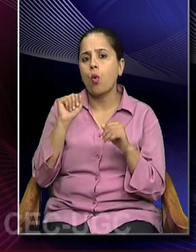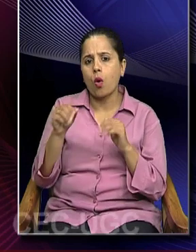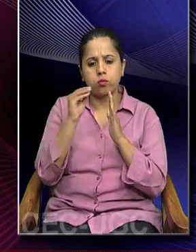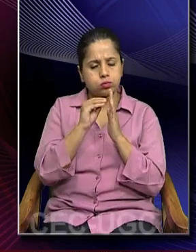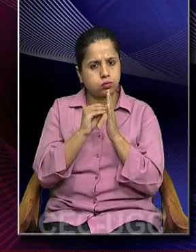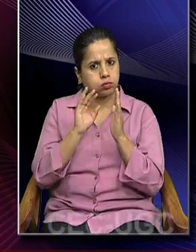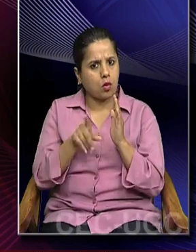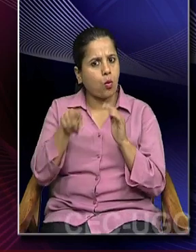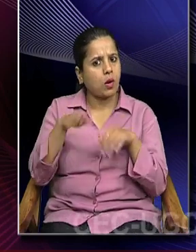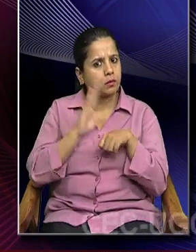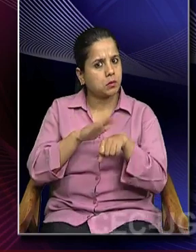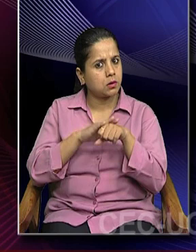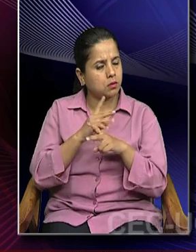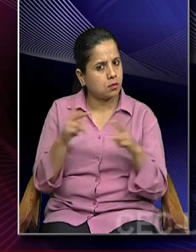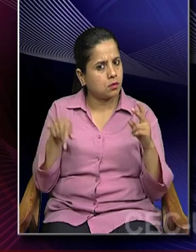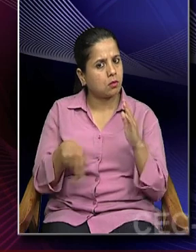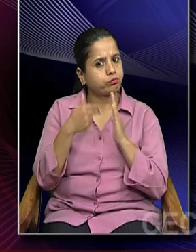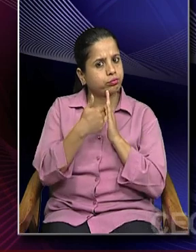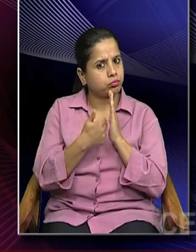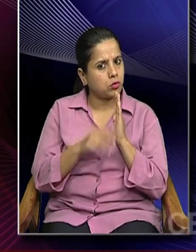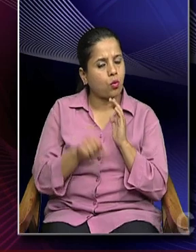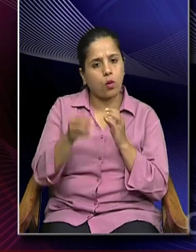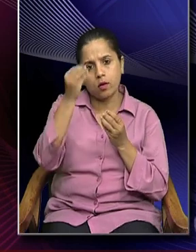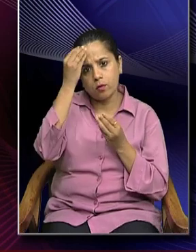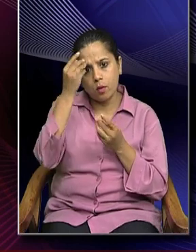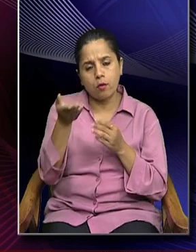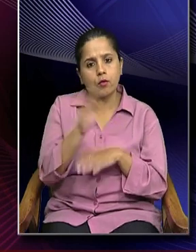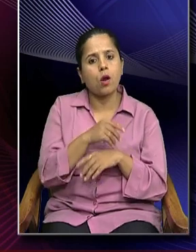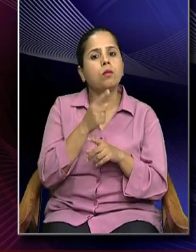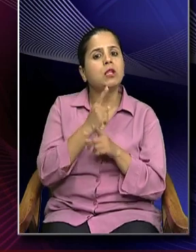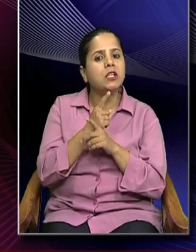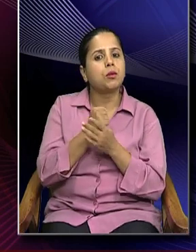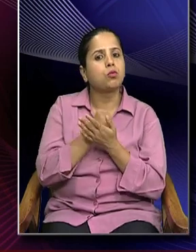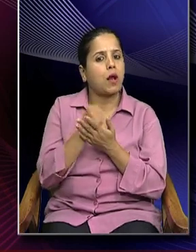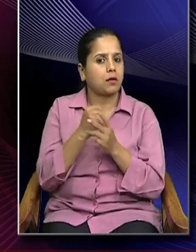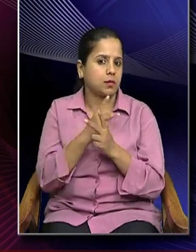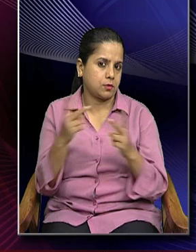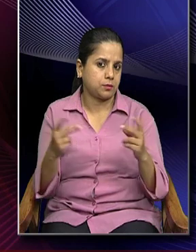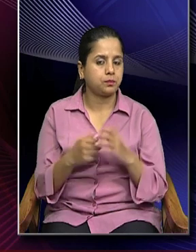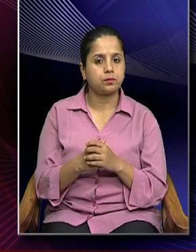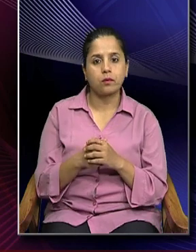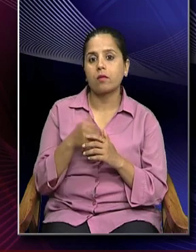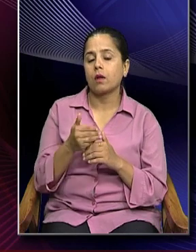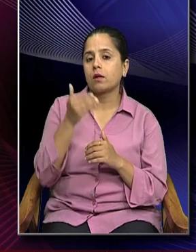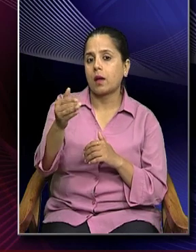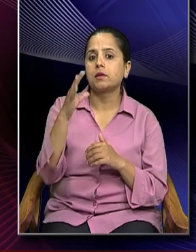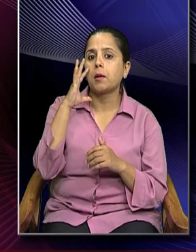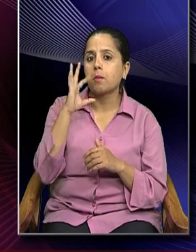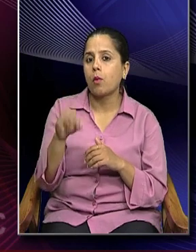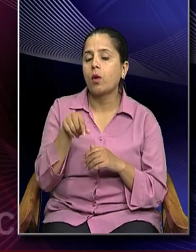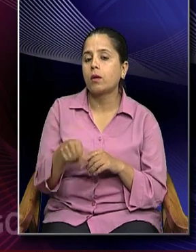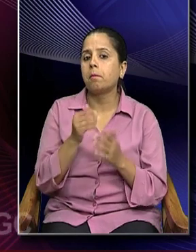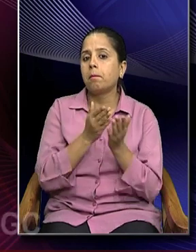their experiences and the insights from teaching practices. The next important